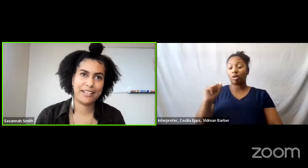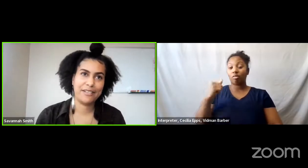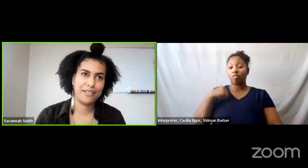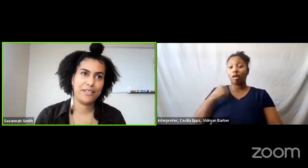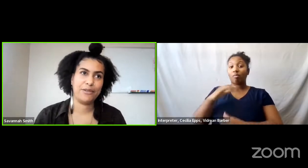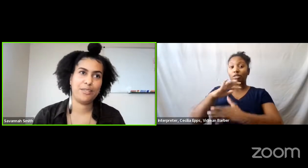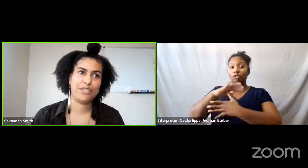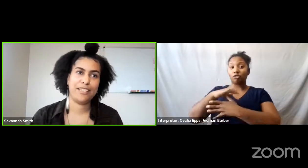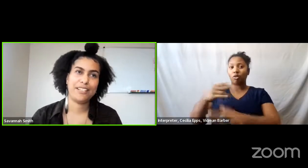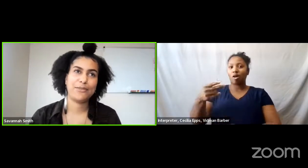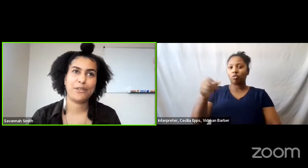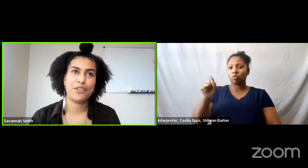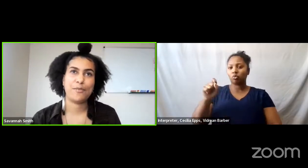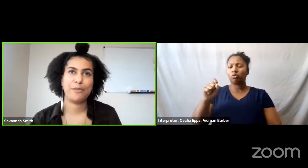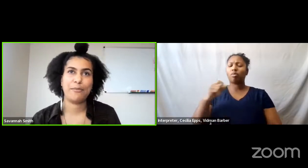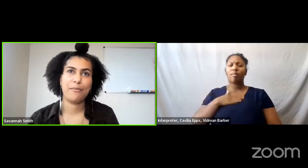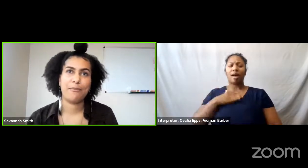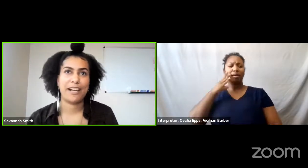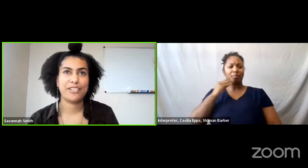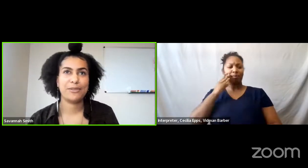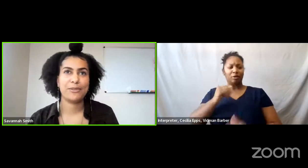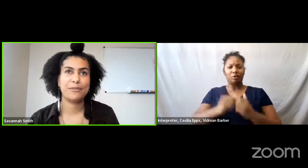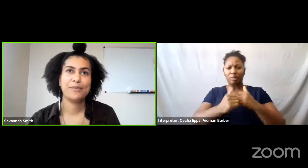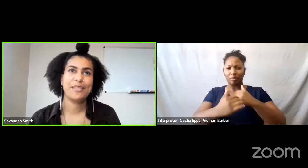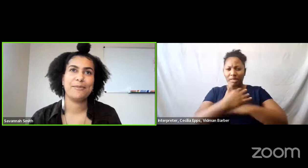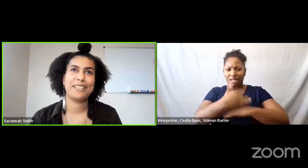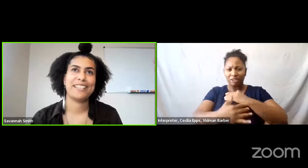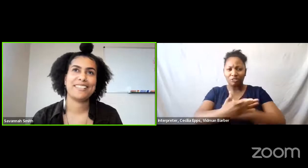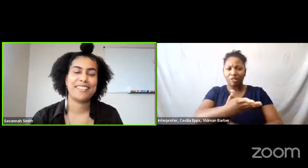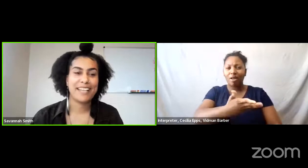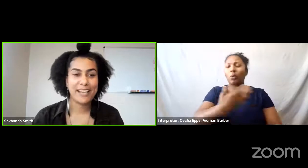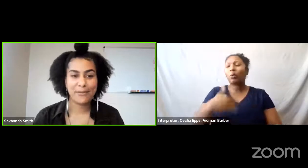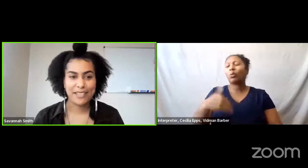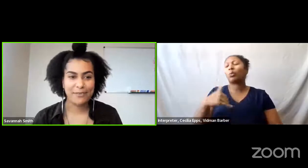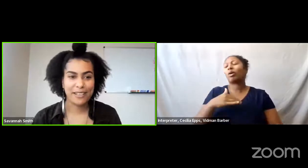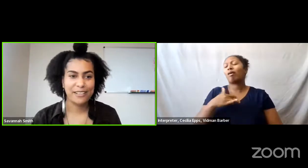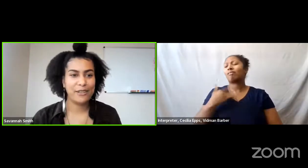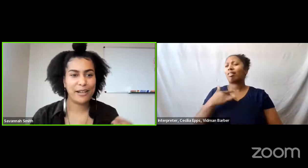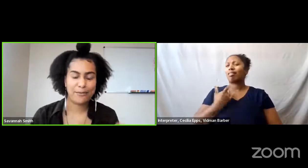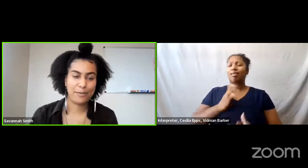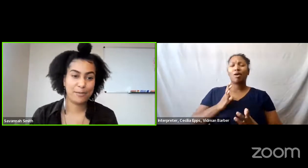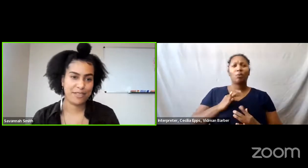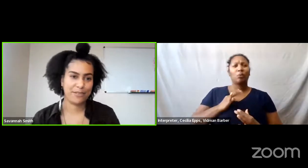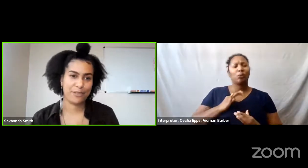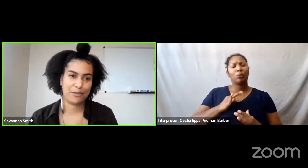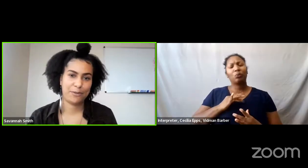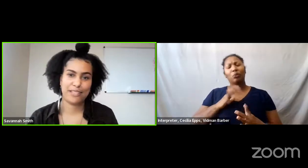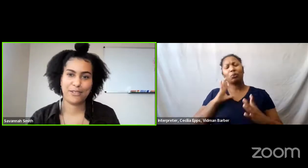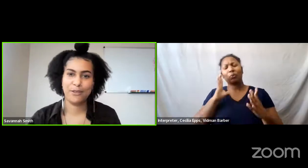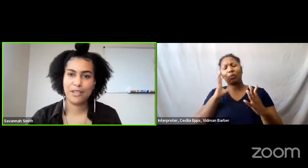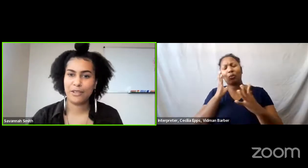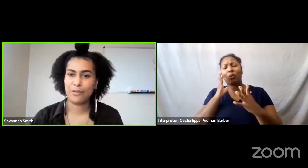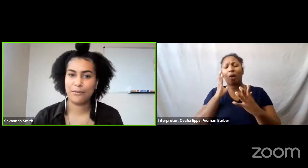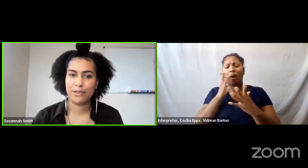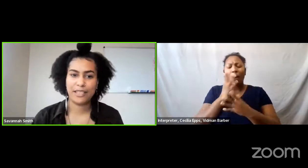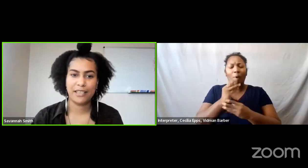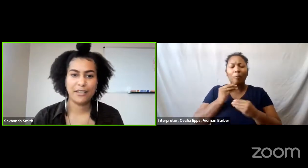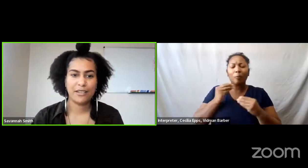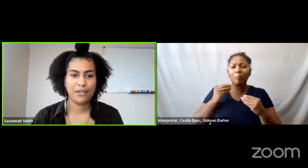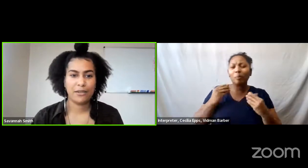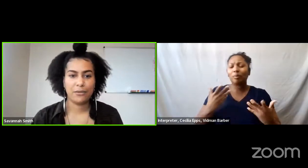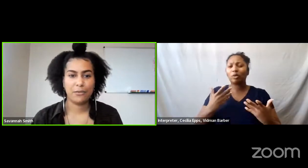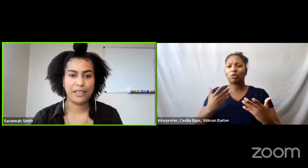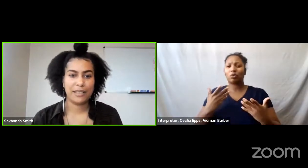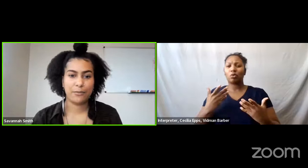beach there, which it just felt super magical because the sand was different. You know, I'm from the Pacific Northwest, so we have